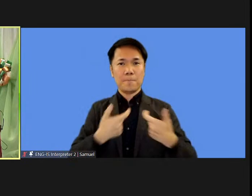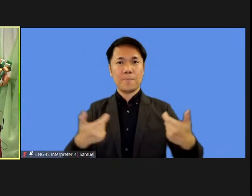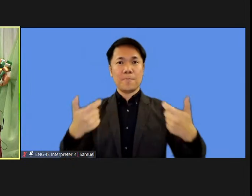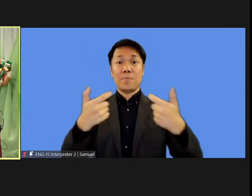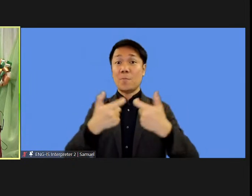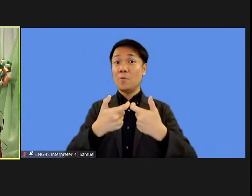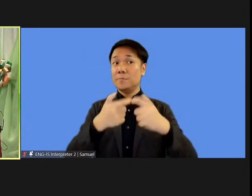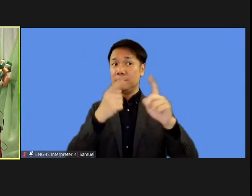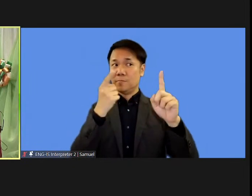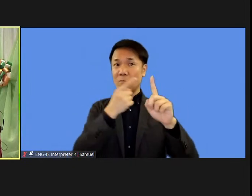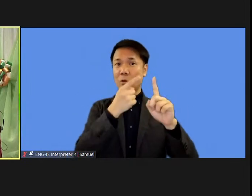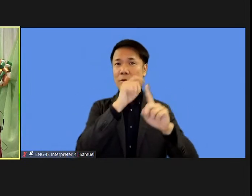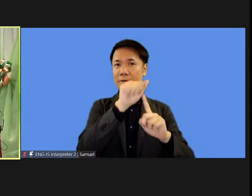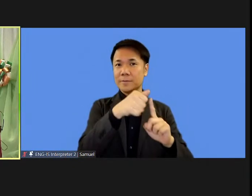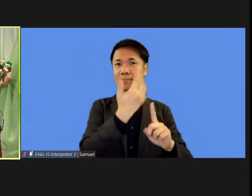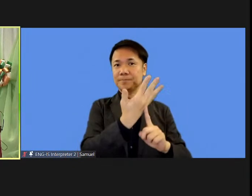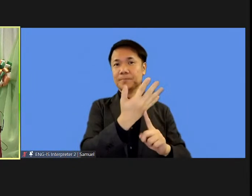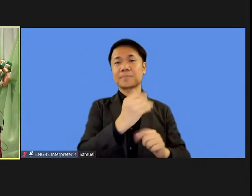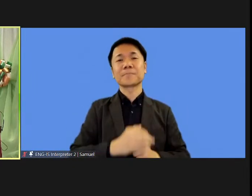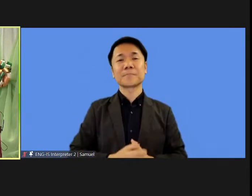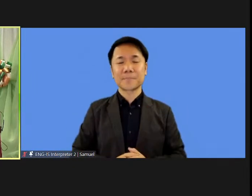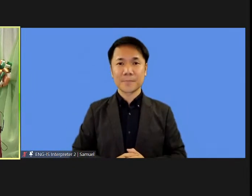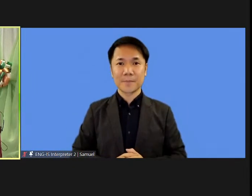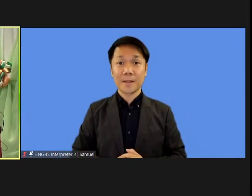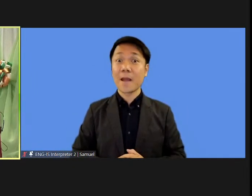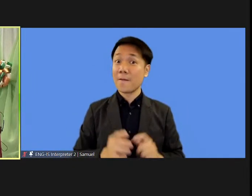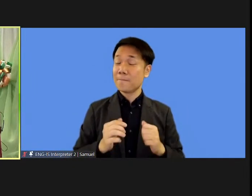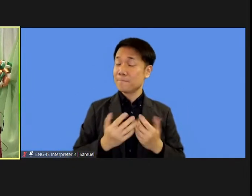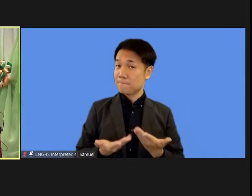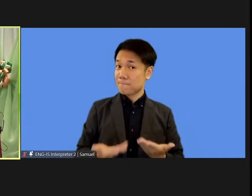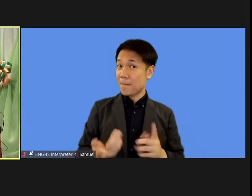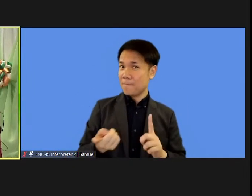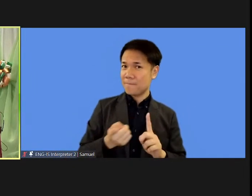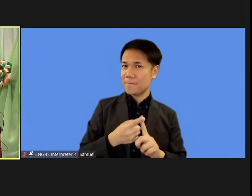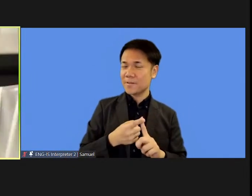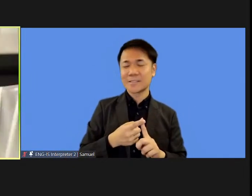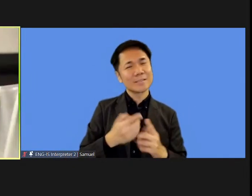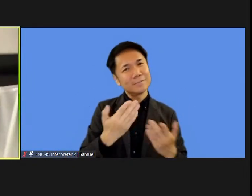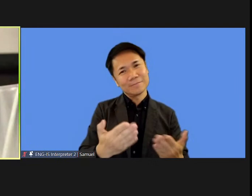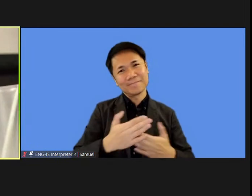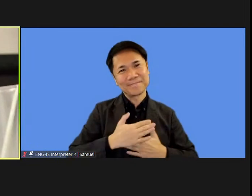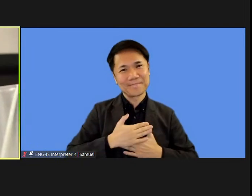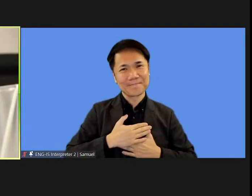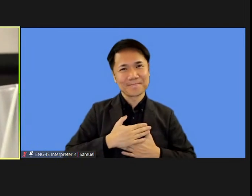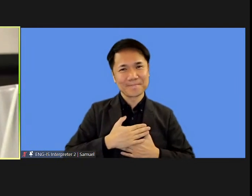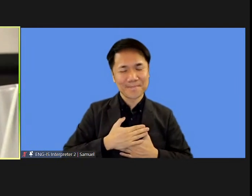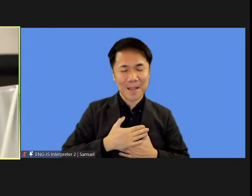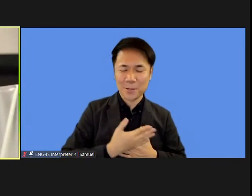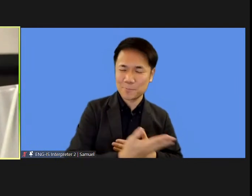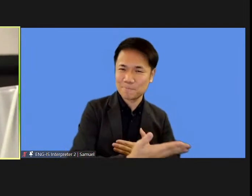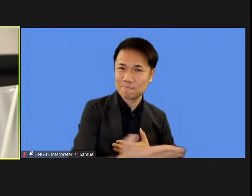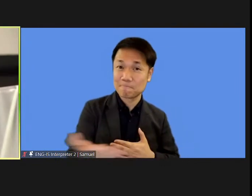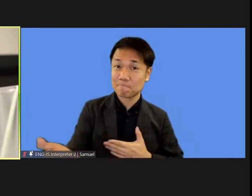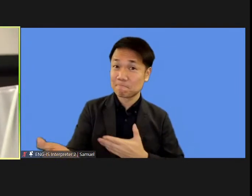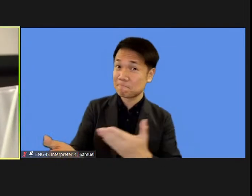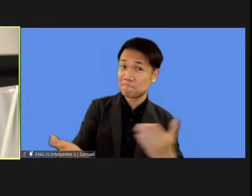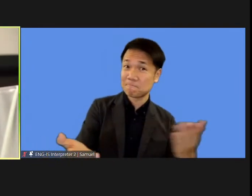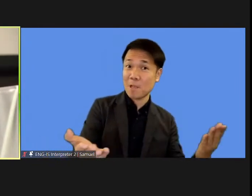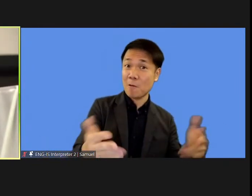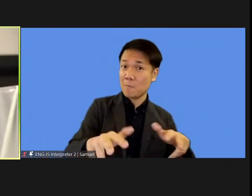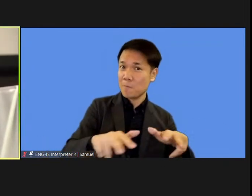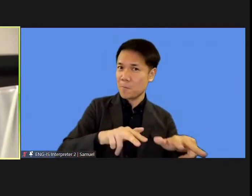First of all, I would like to begin to express appreciation to the organizers and partners for this opportunity. I would